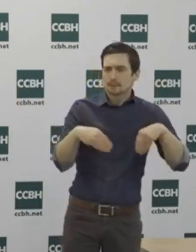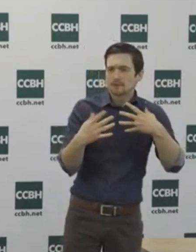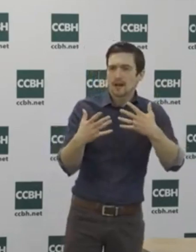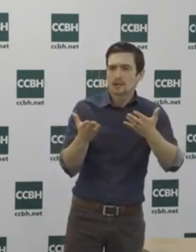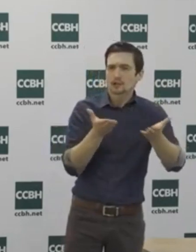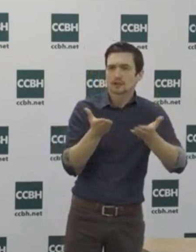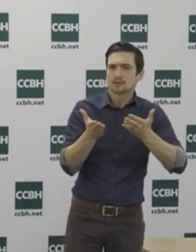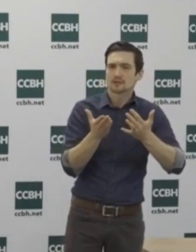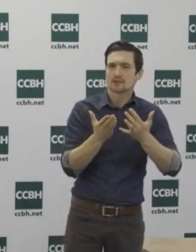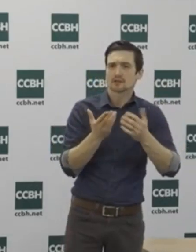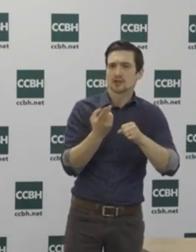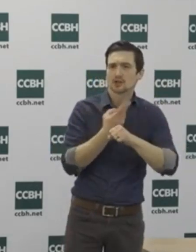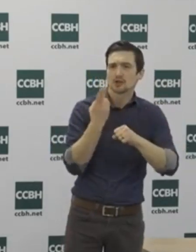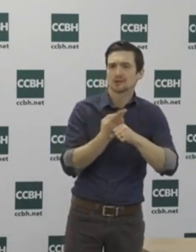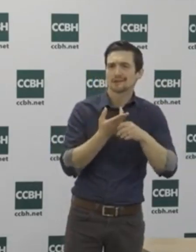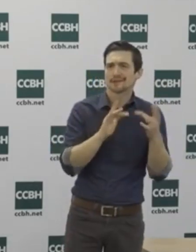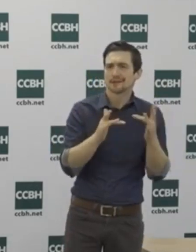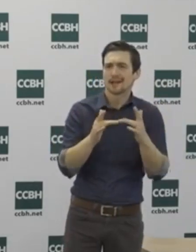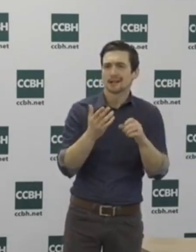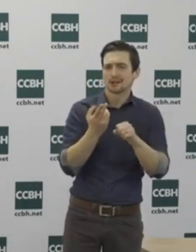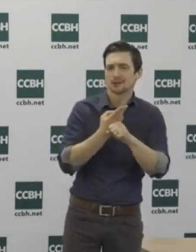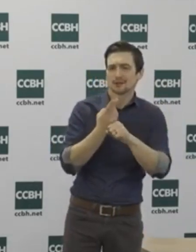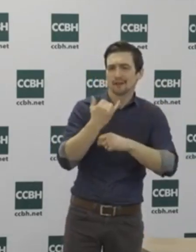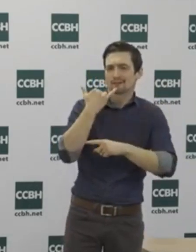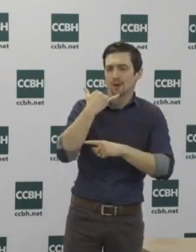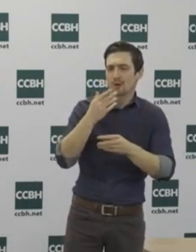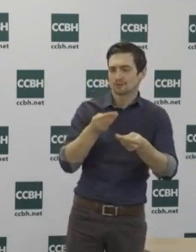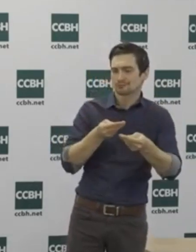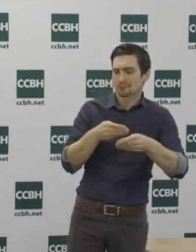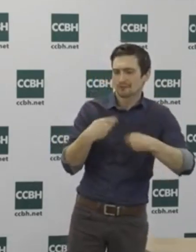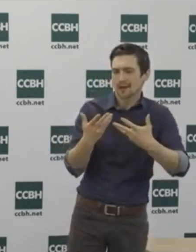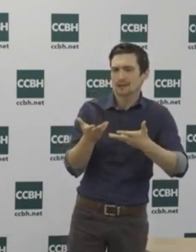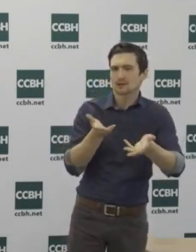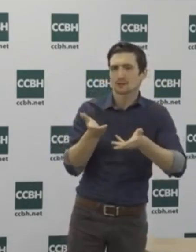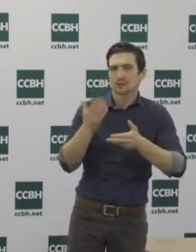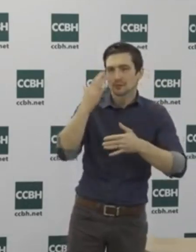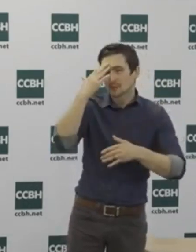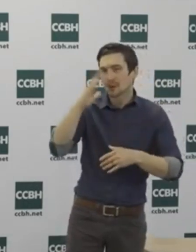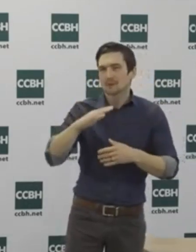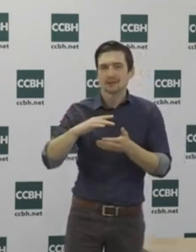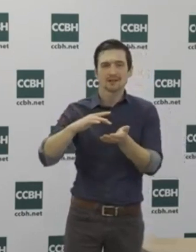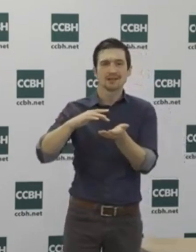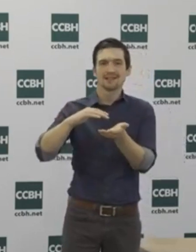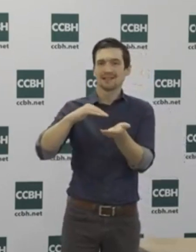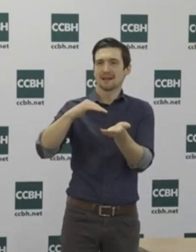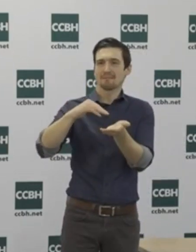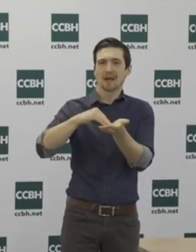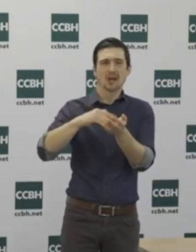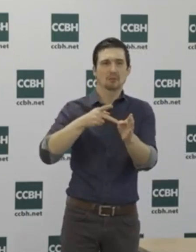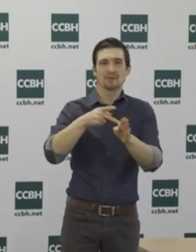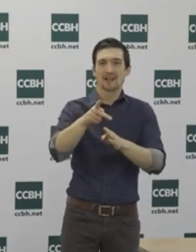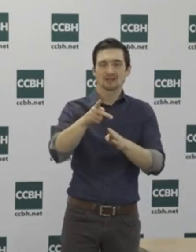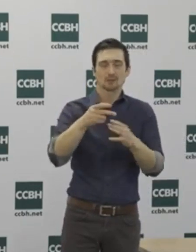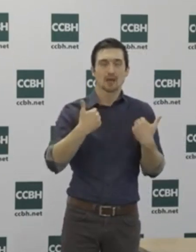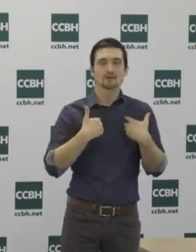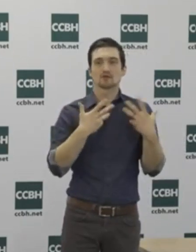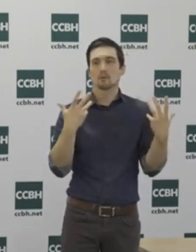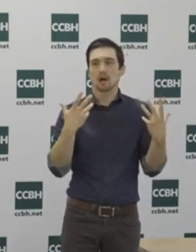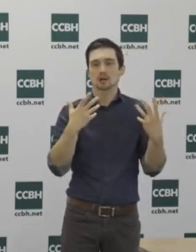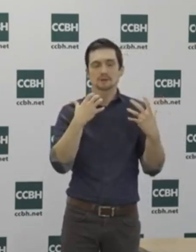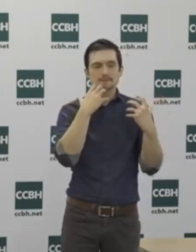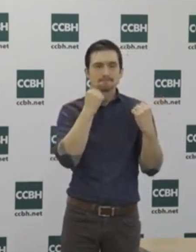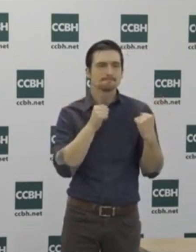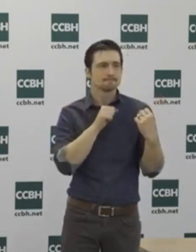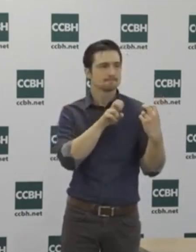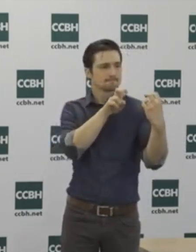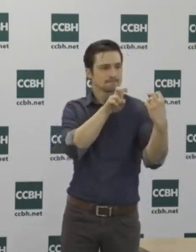over electronic devices and over phone, we know in medicine that so much of what we do is in person. And so